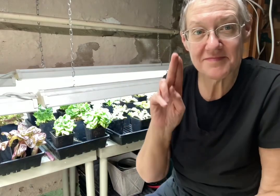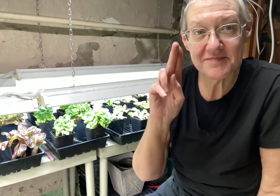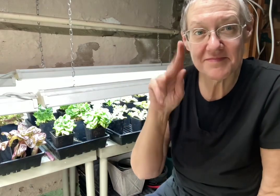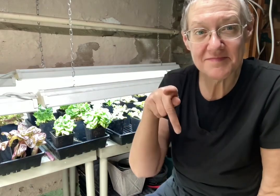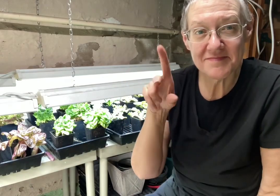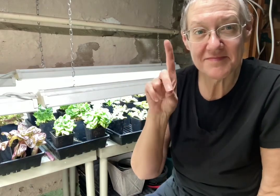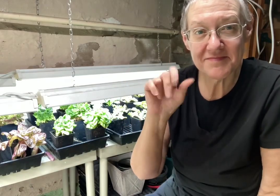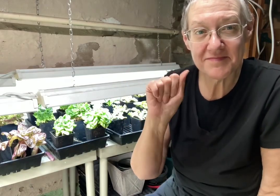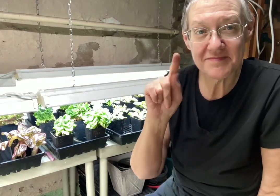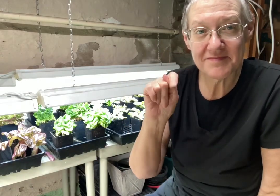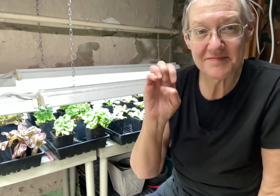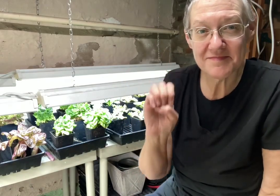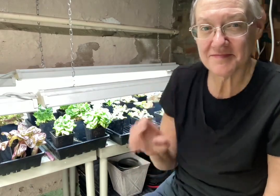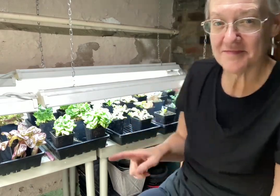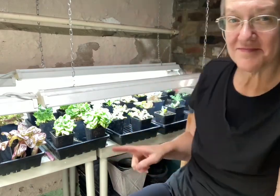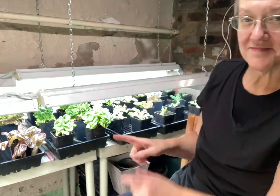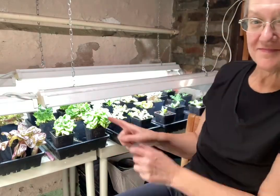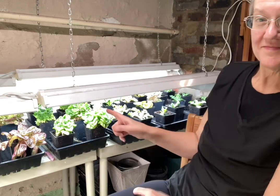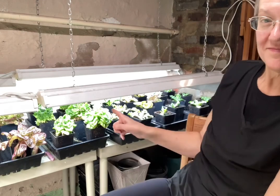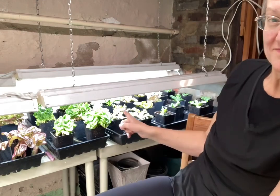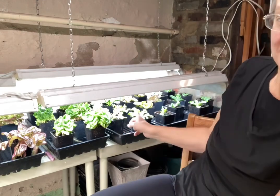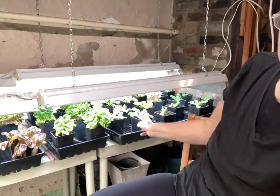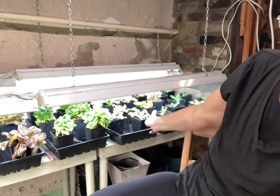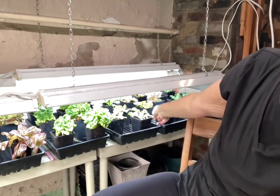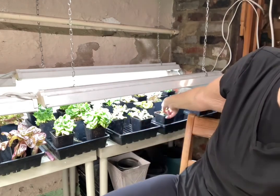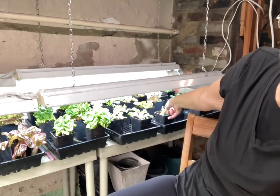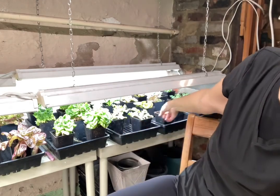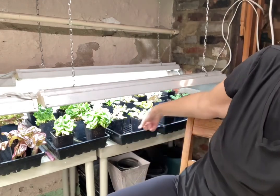let's have a lettuce update.